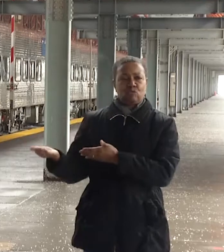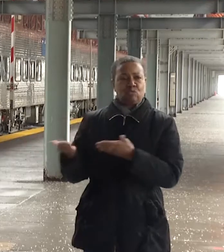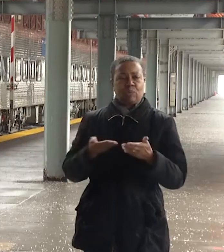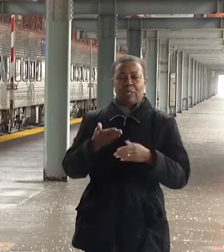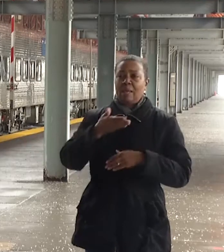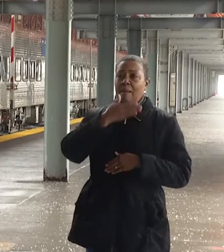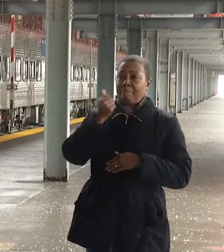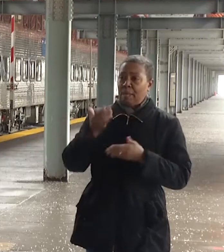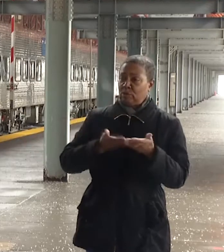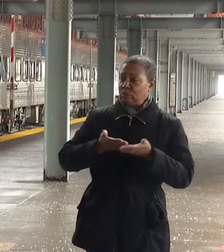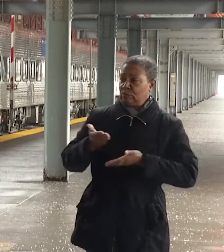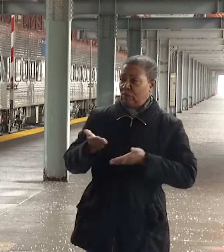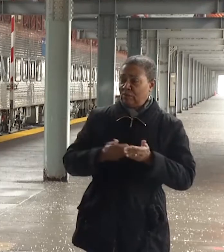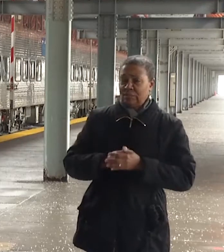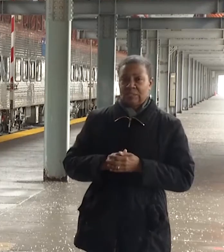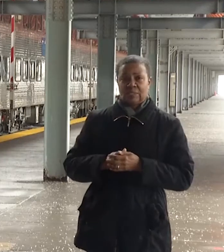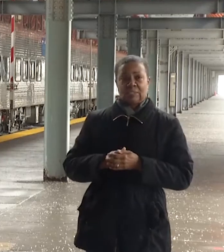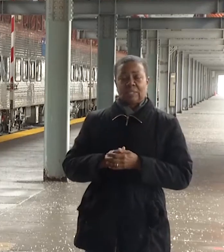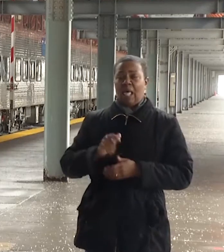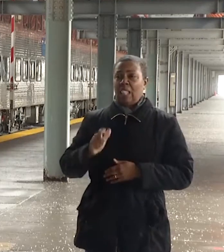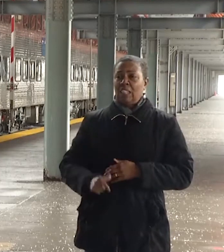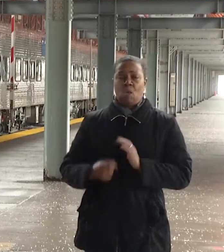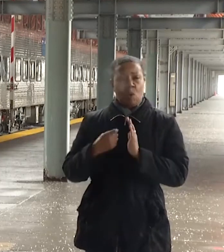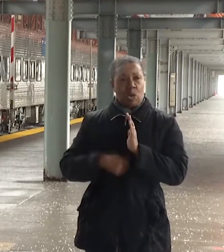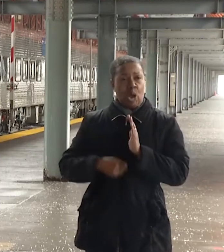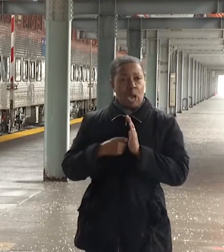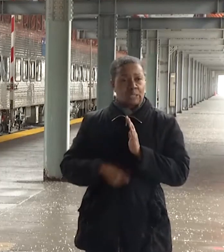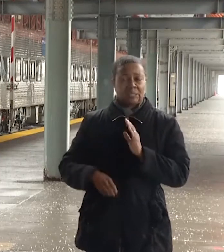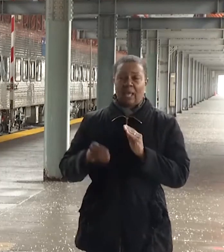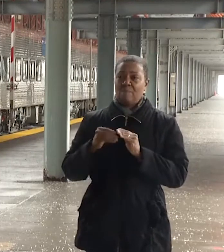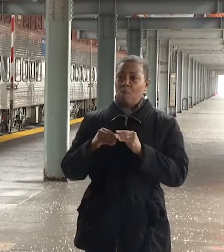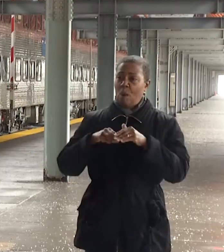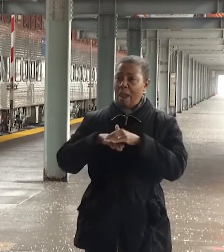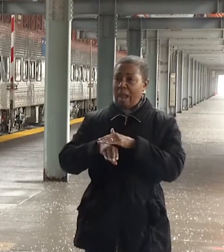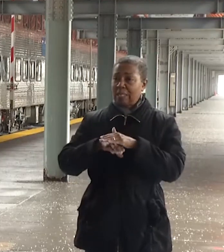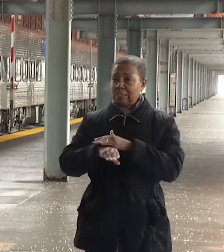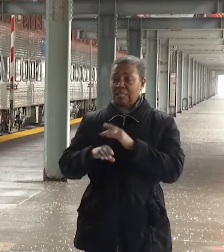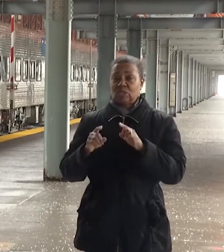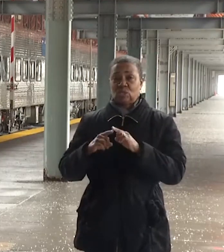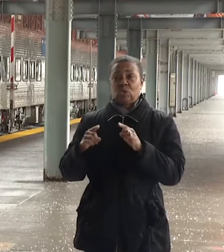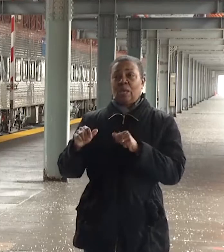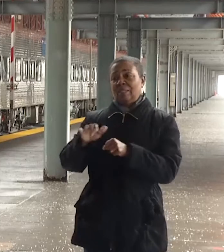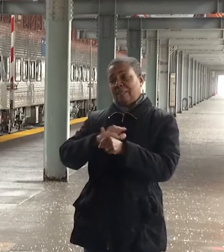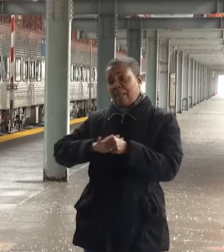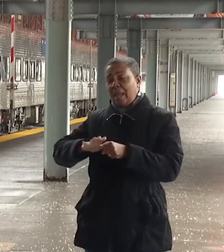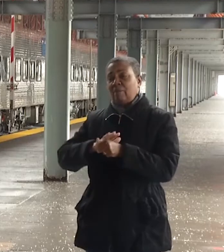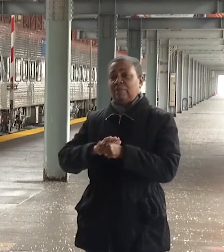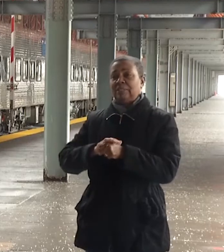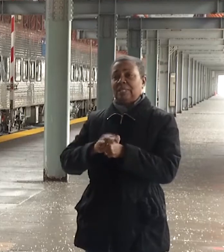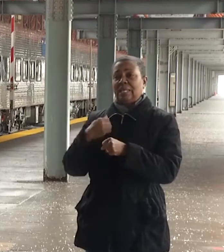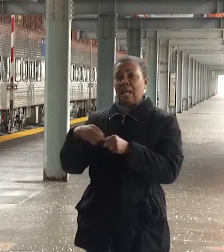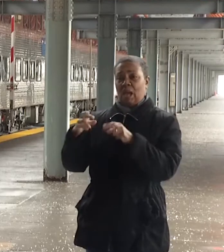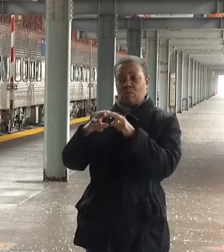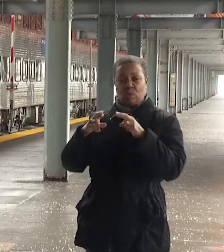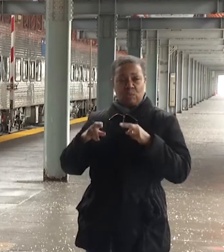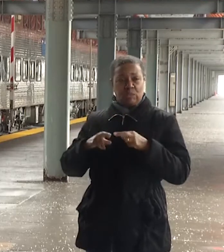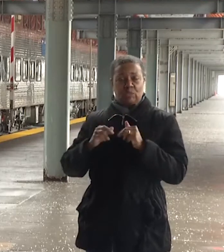improved service, lower costs, and more access to the areas in our region